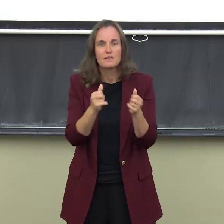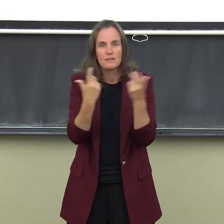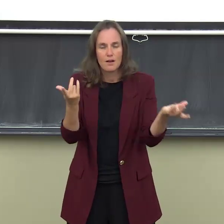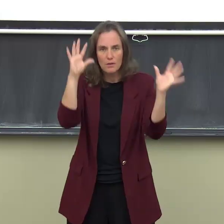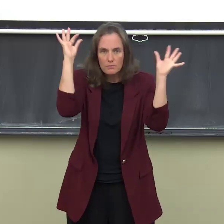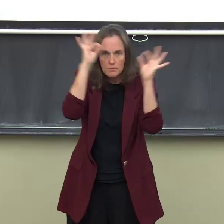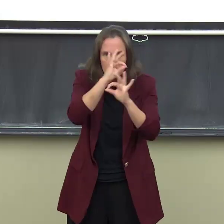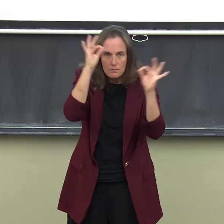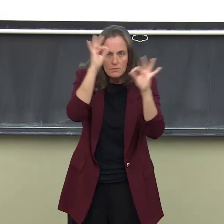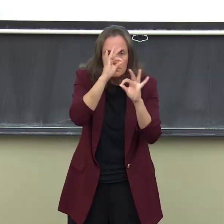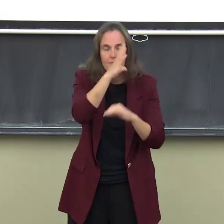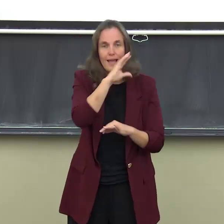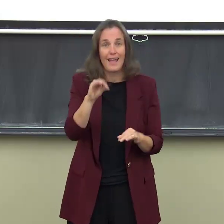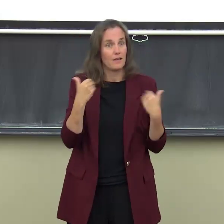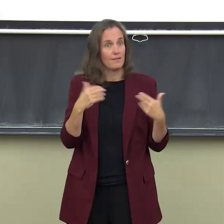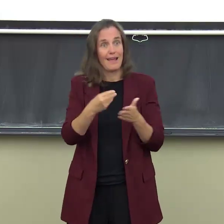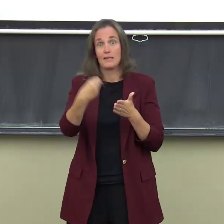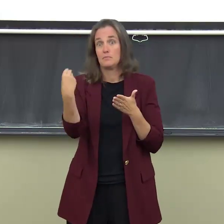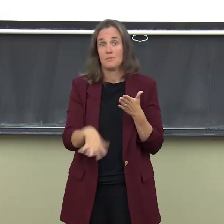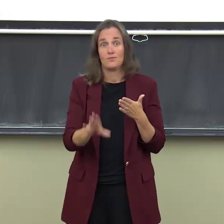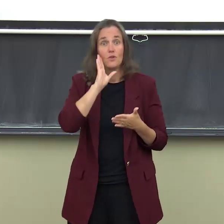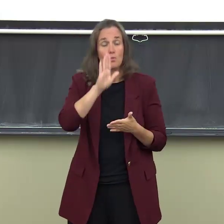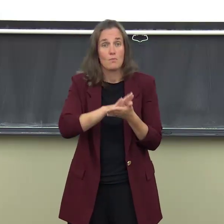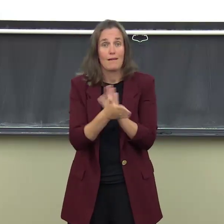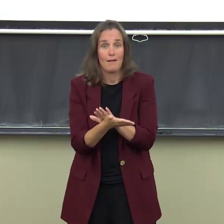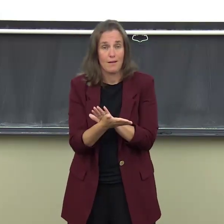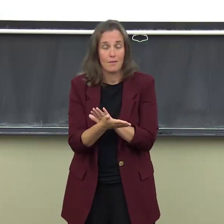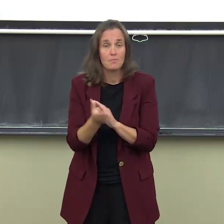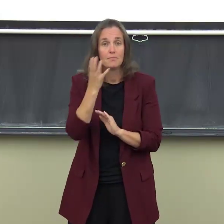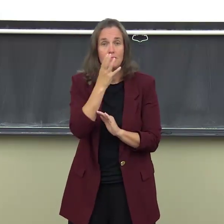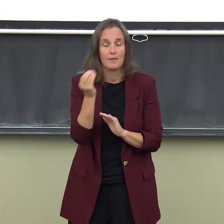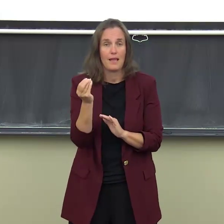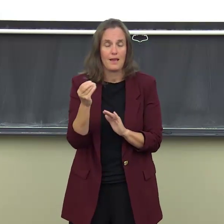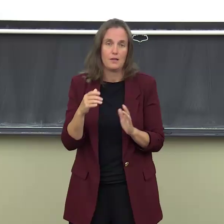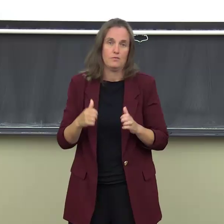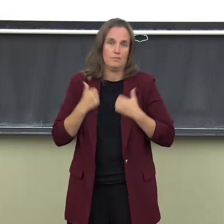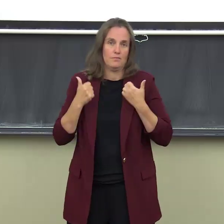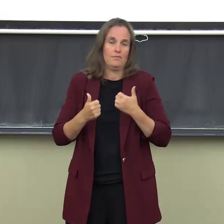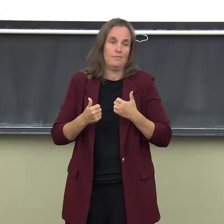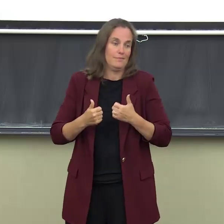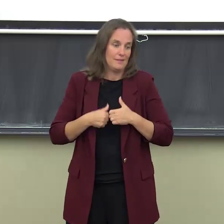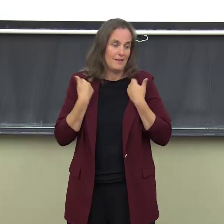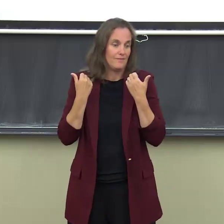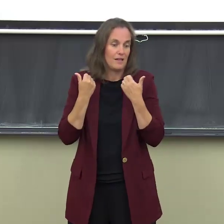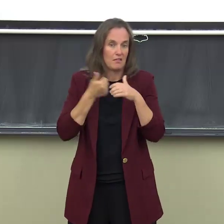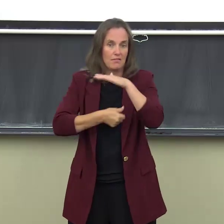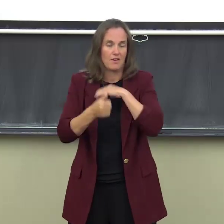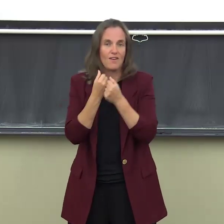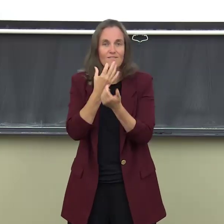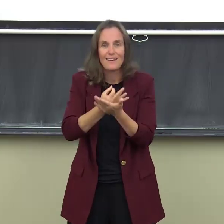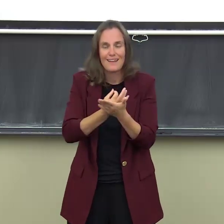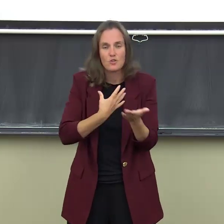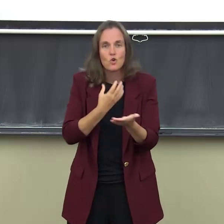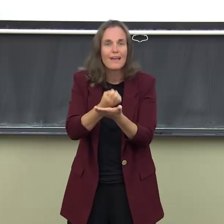how expensive that will be. I mean, residing in a financial economy tech space